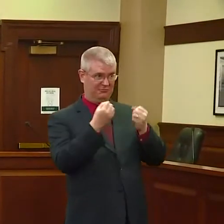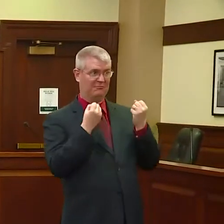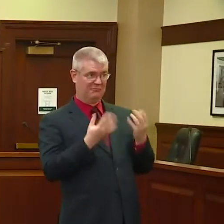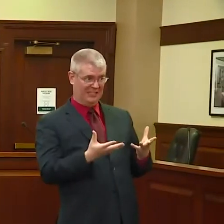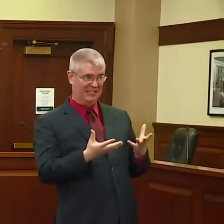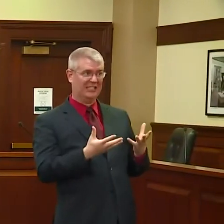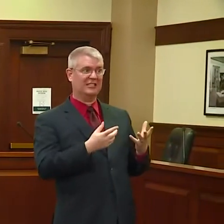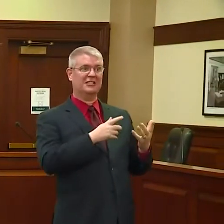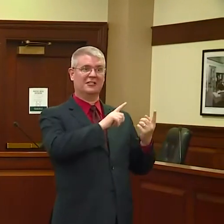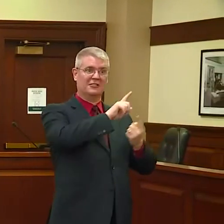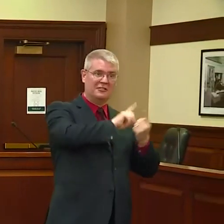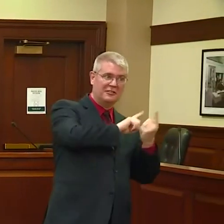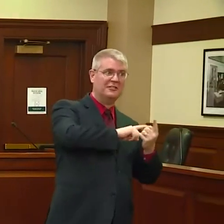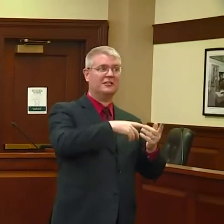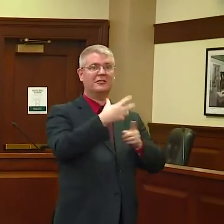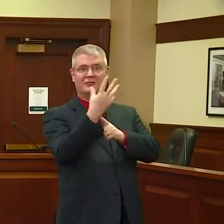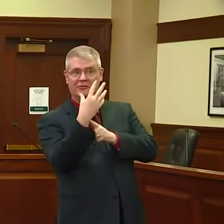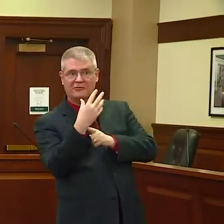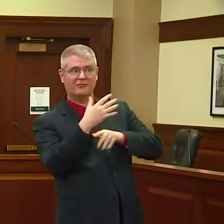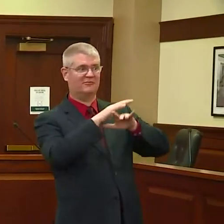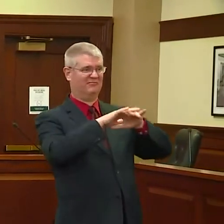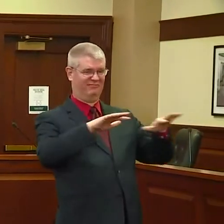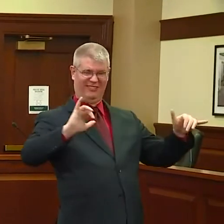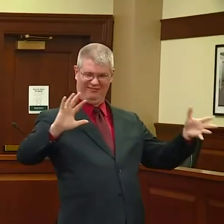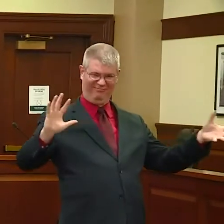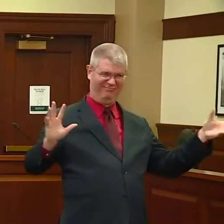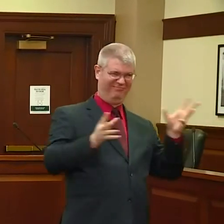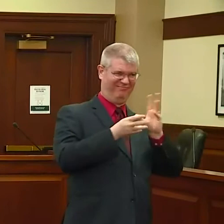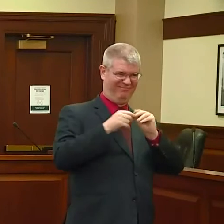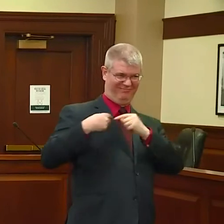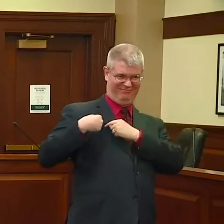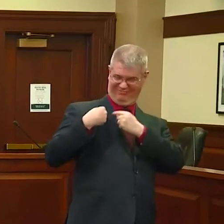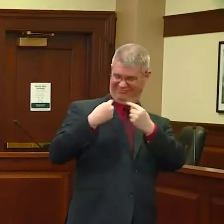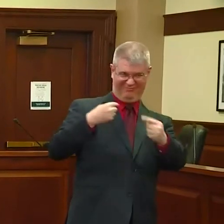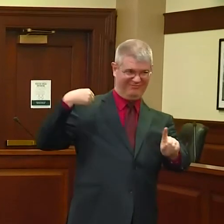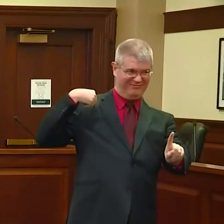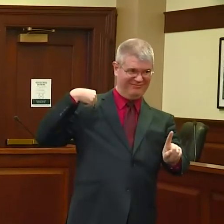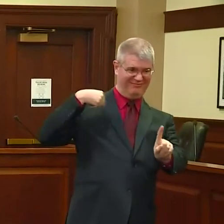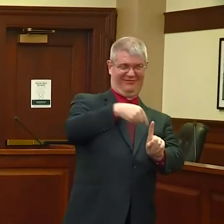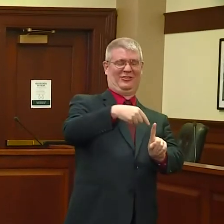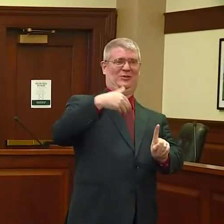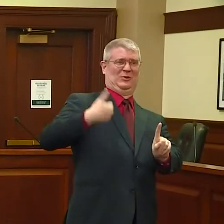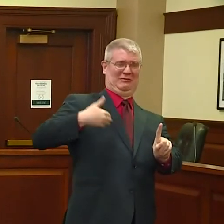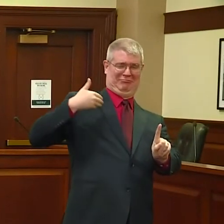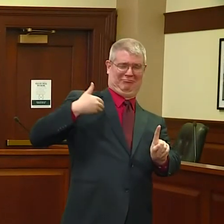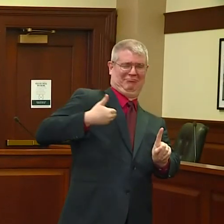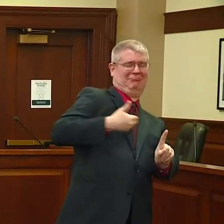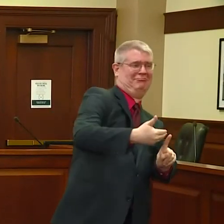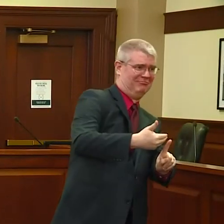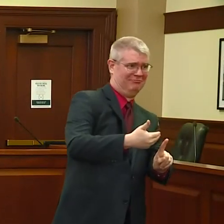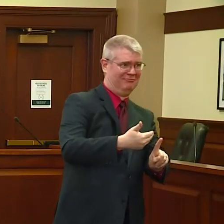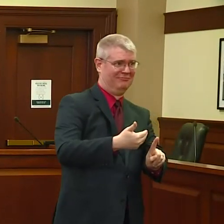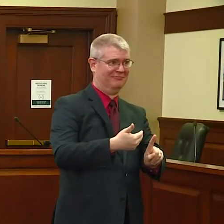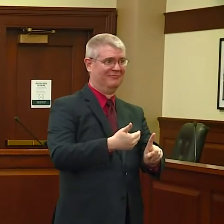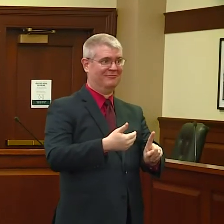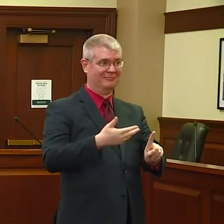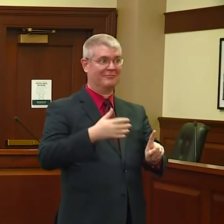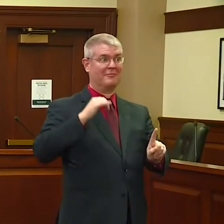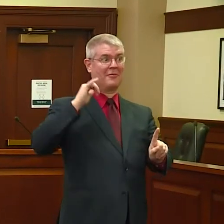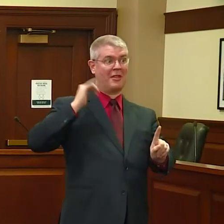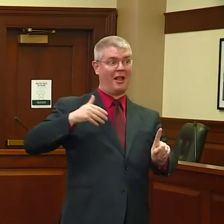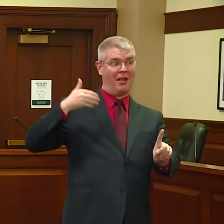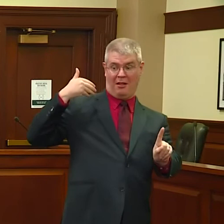outreach since this spring, with one common message. Our personal actions to slow